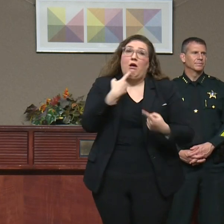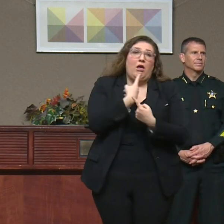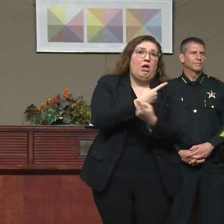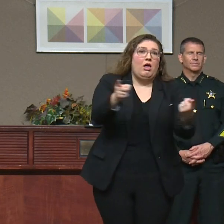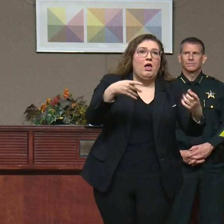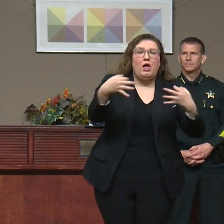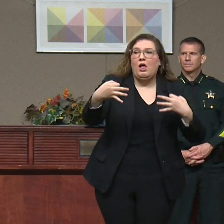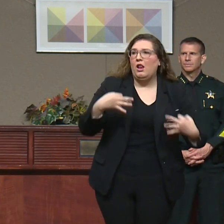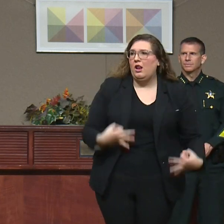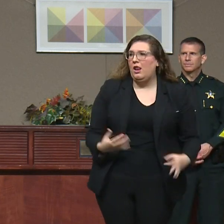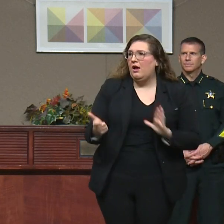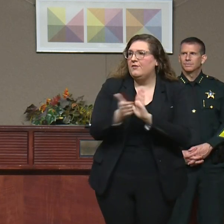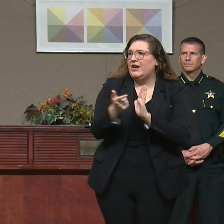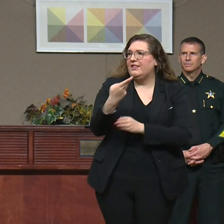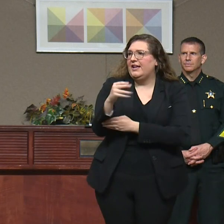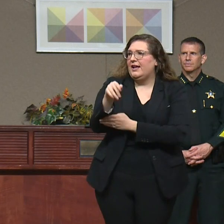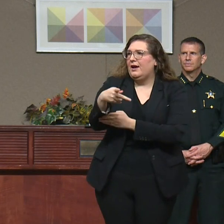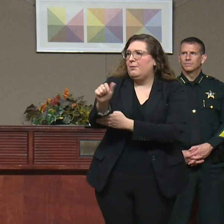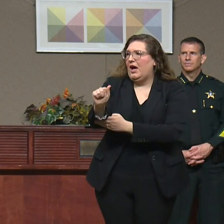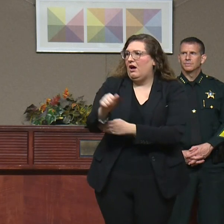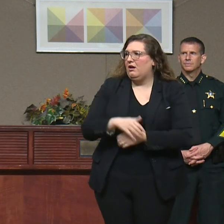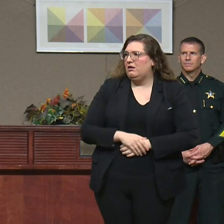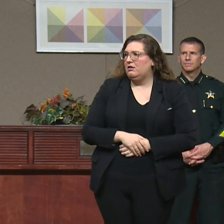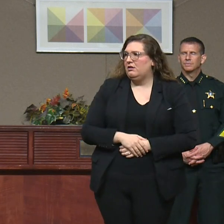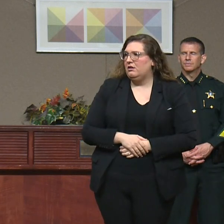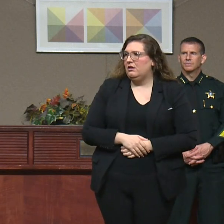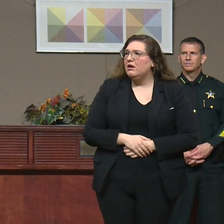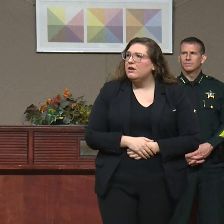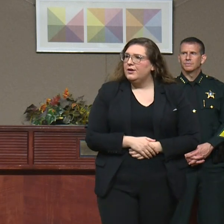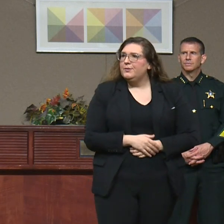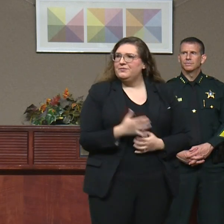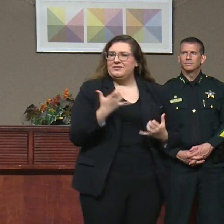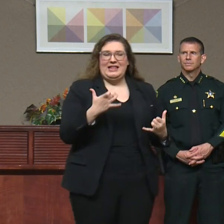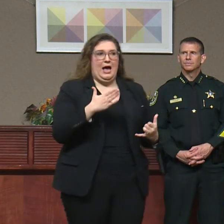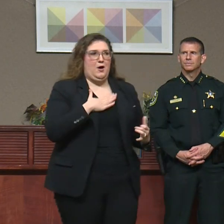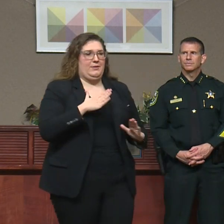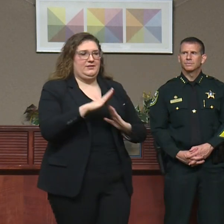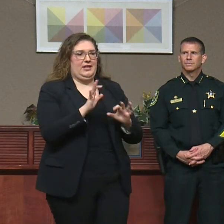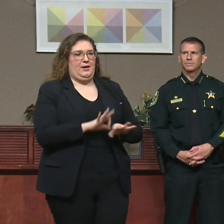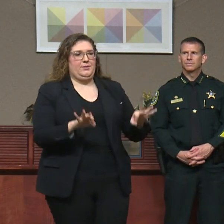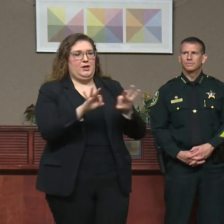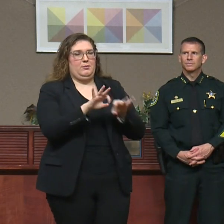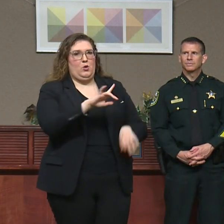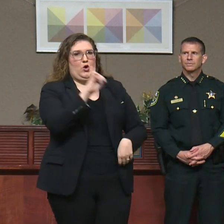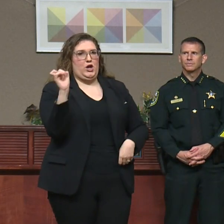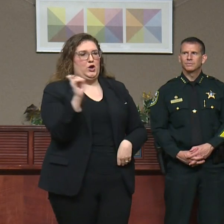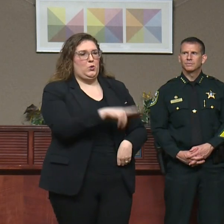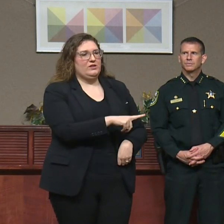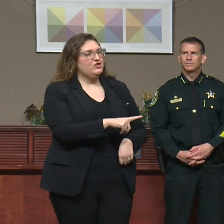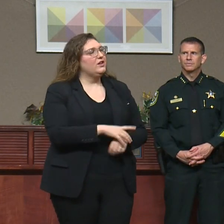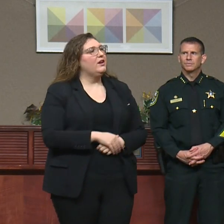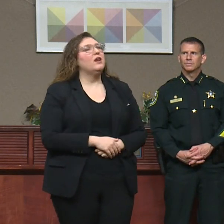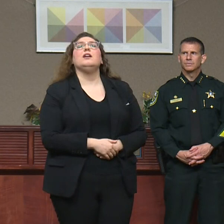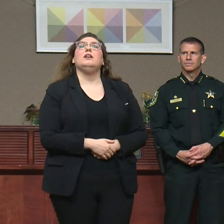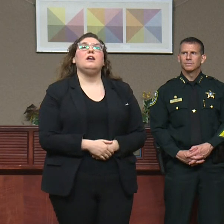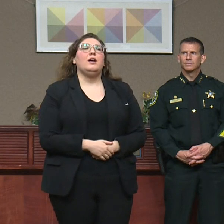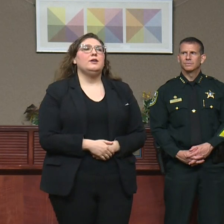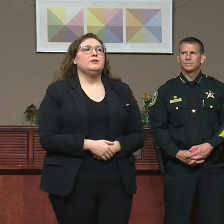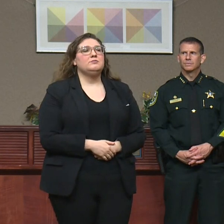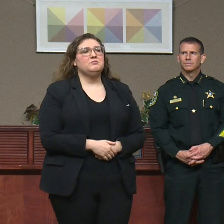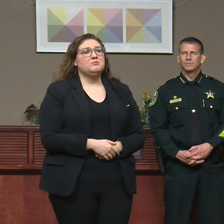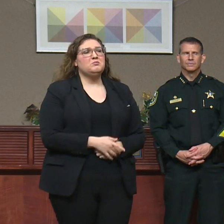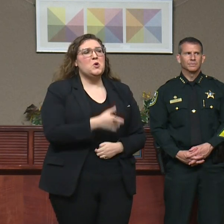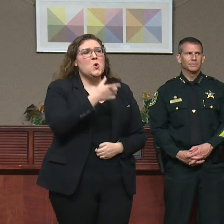I really don't know. That leads me to my major question, which is exactly who do you want to be